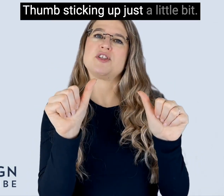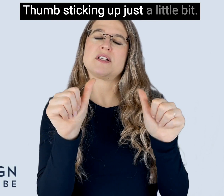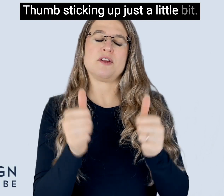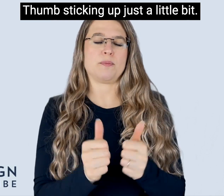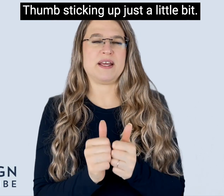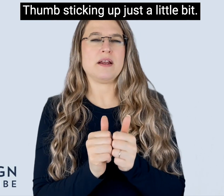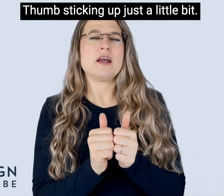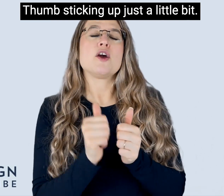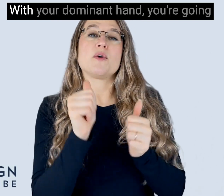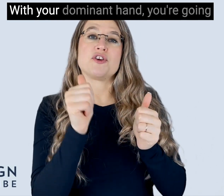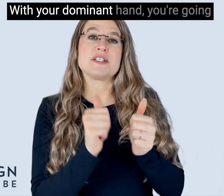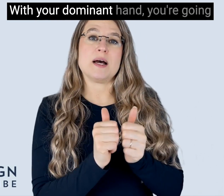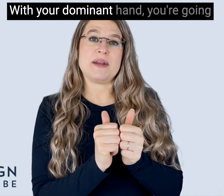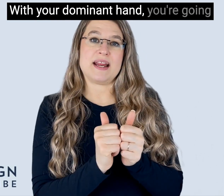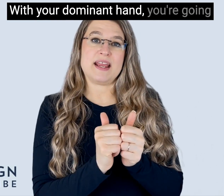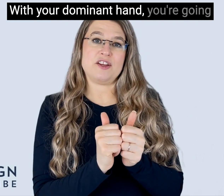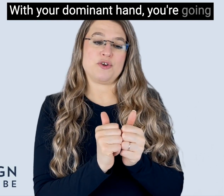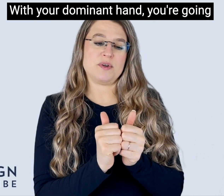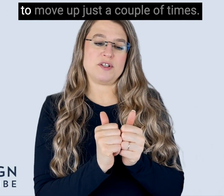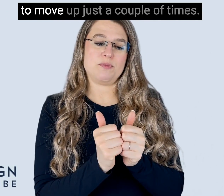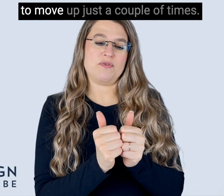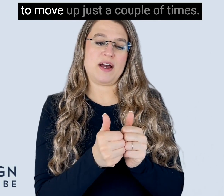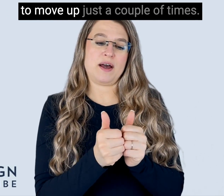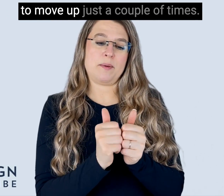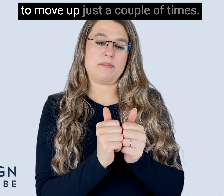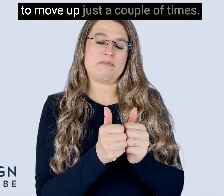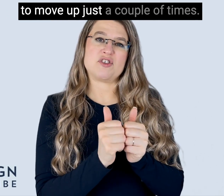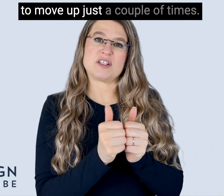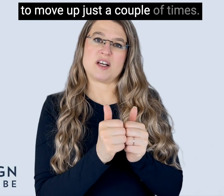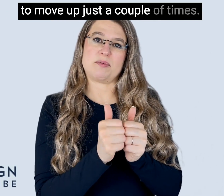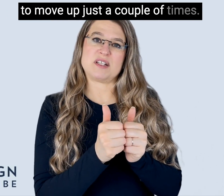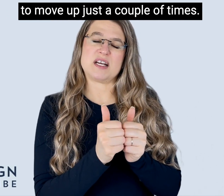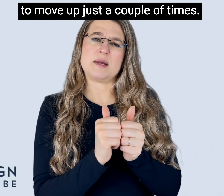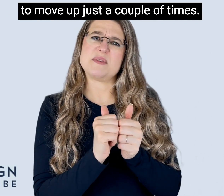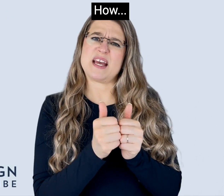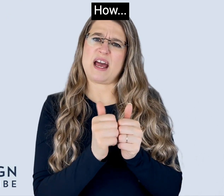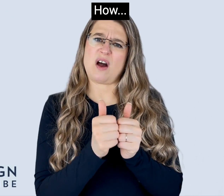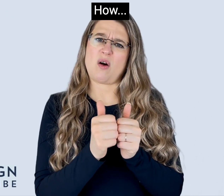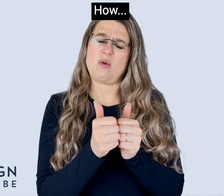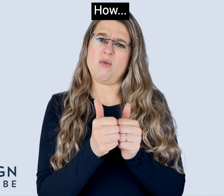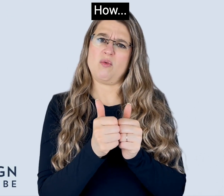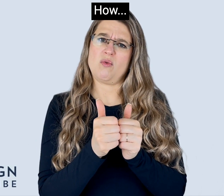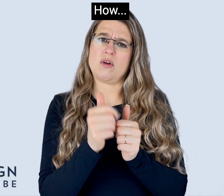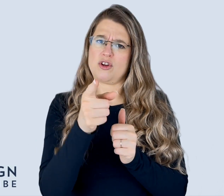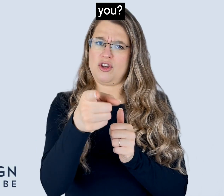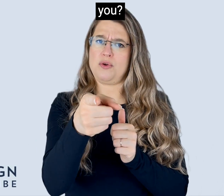a little bit. With your dominant hand, you're going to move up just a couple of times. How you?